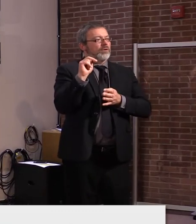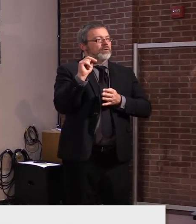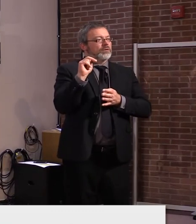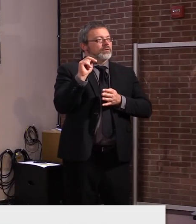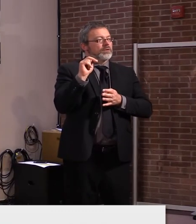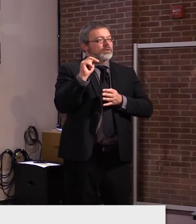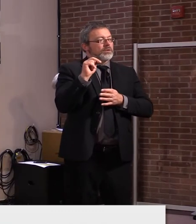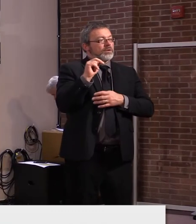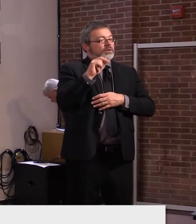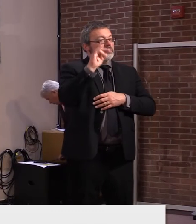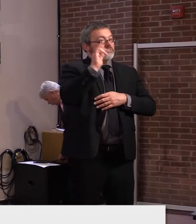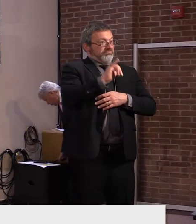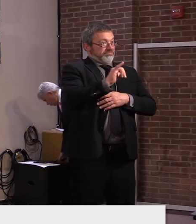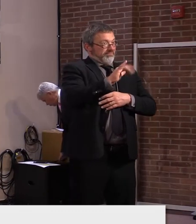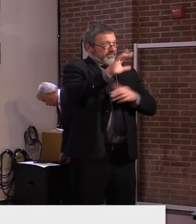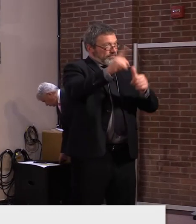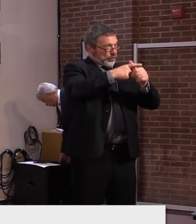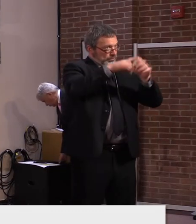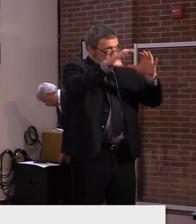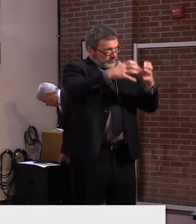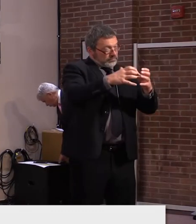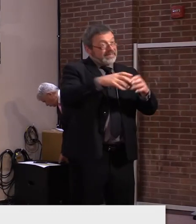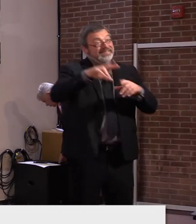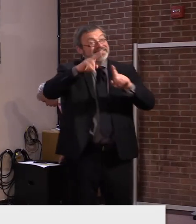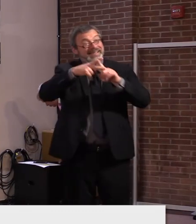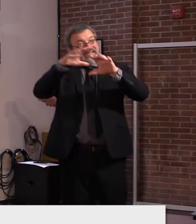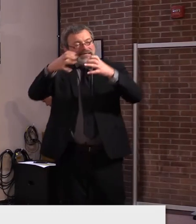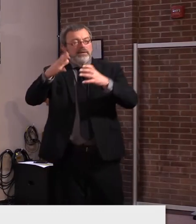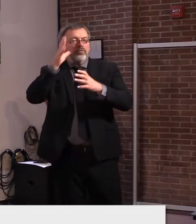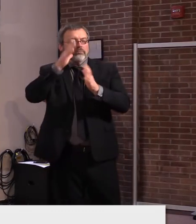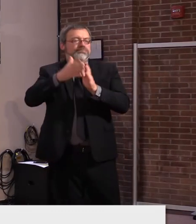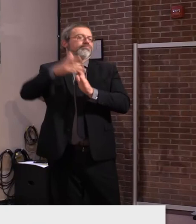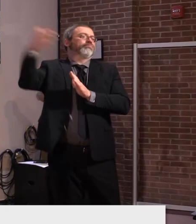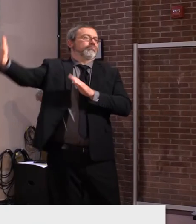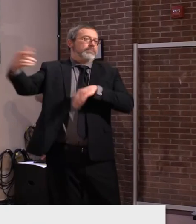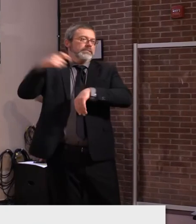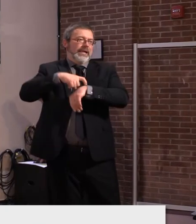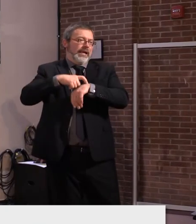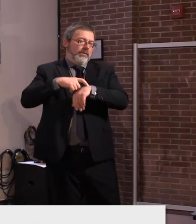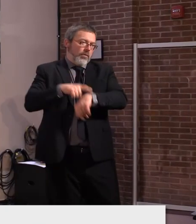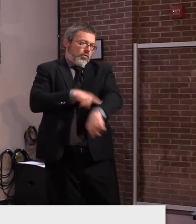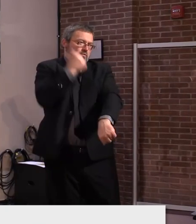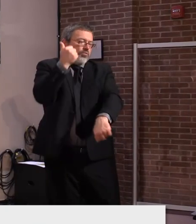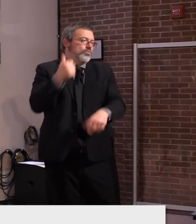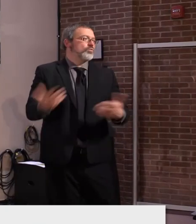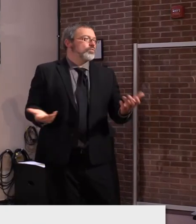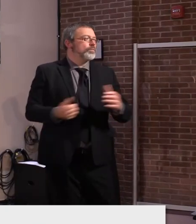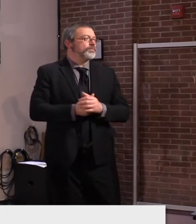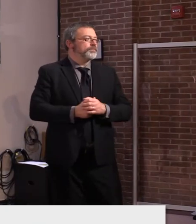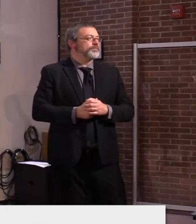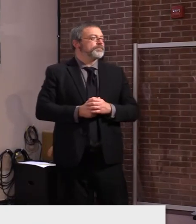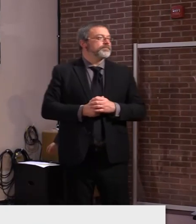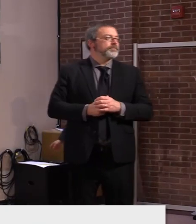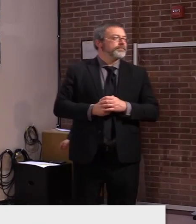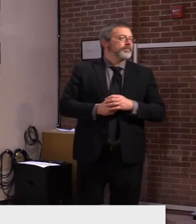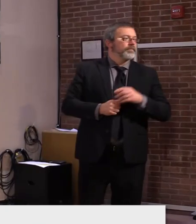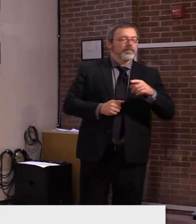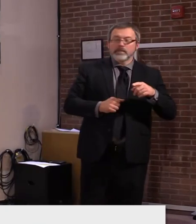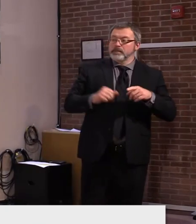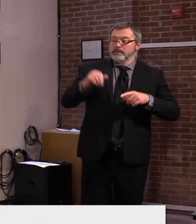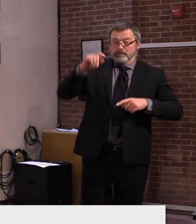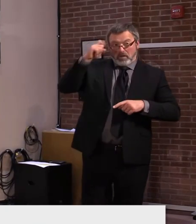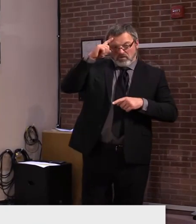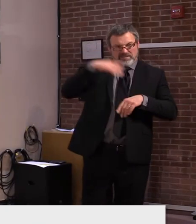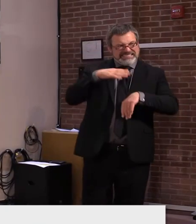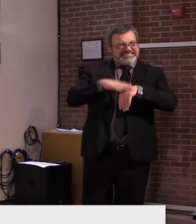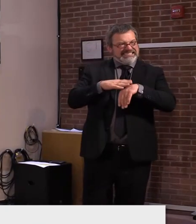Okay, thank you. Governor, one last question. This one's a hardball. Saw that the U.S. Mint has declared that we'll be